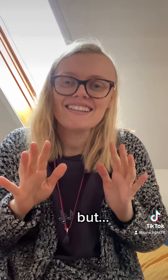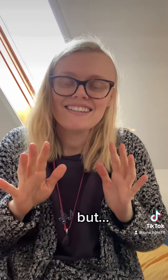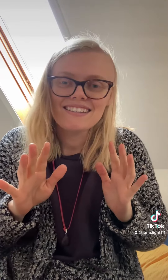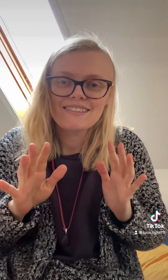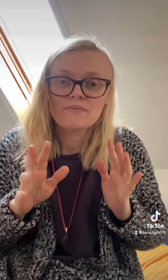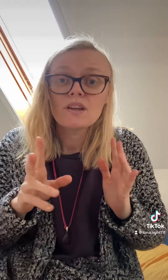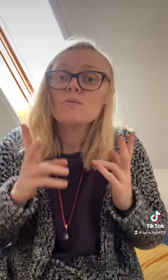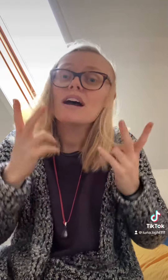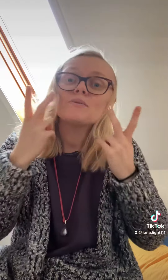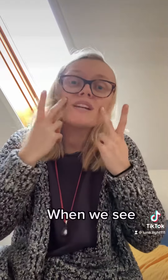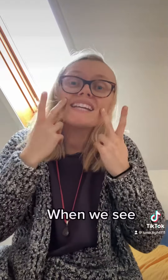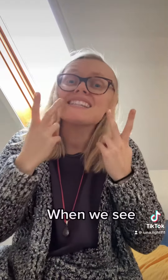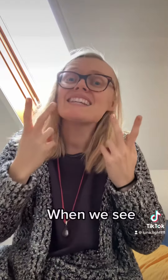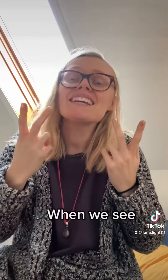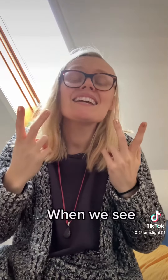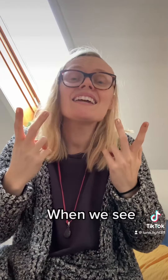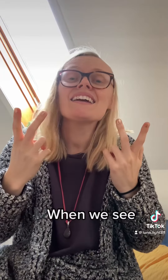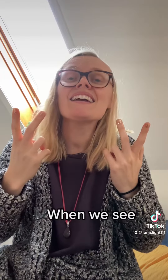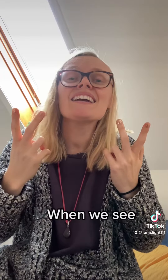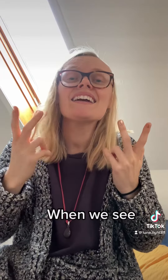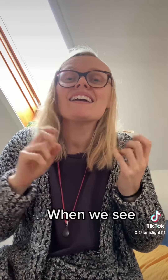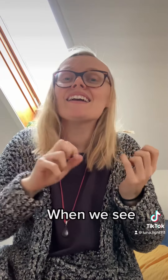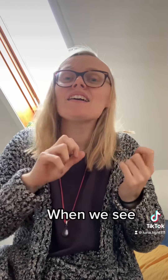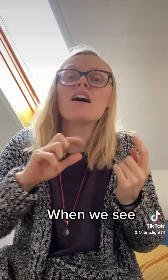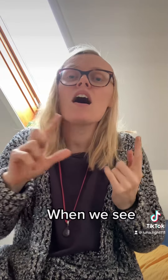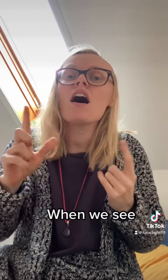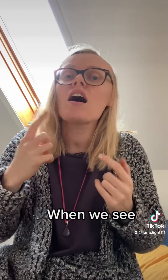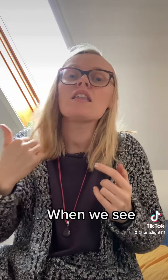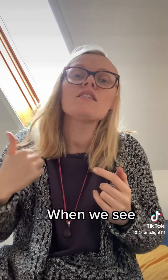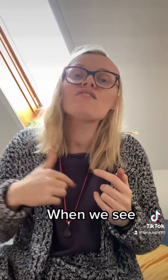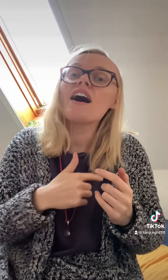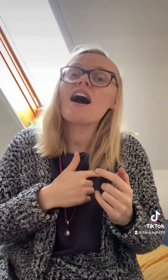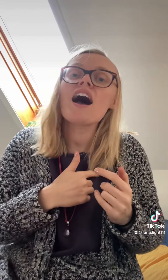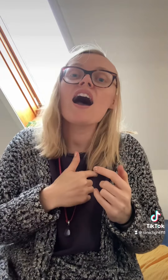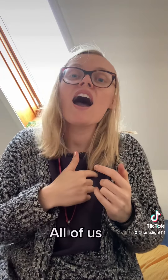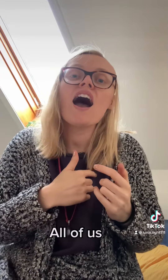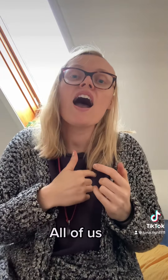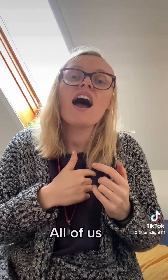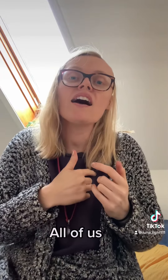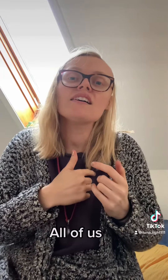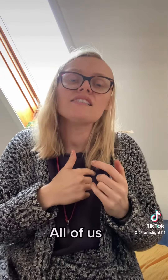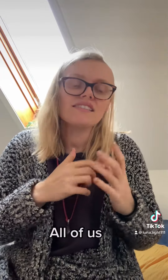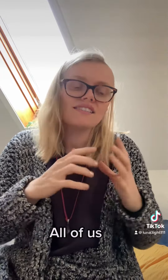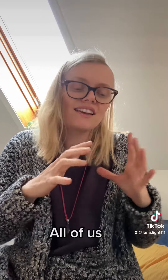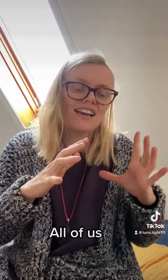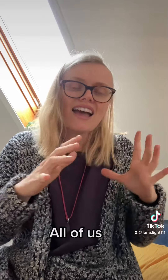But when we see all of us